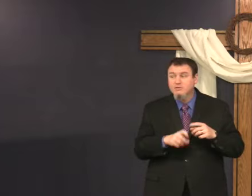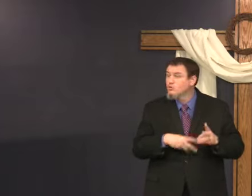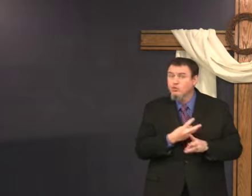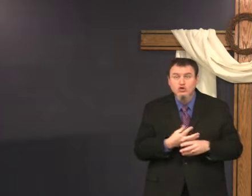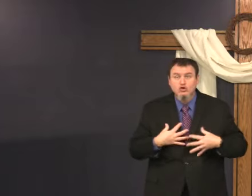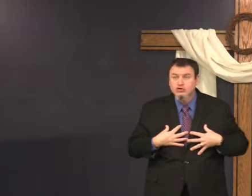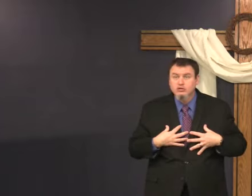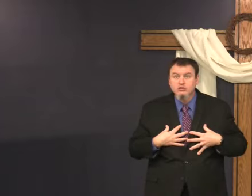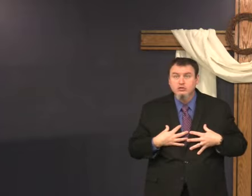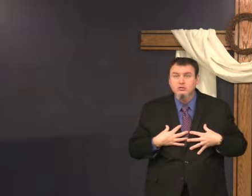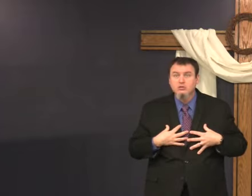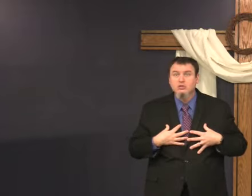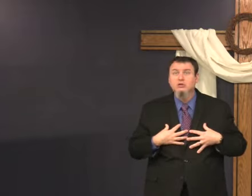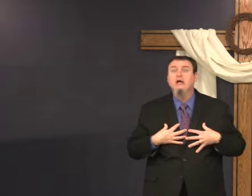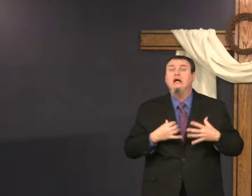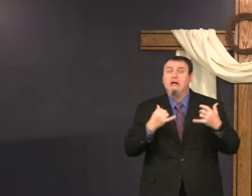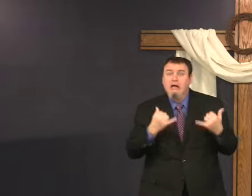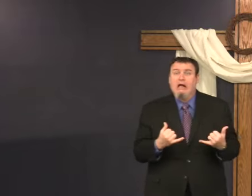Jesus says, I'm not from this world.